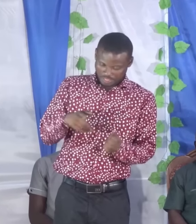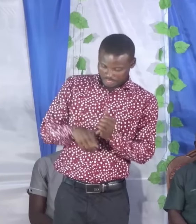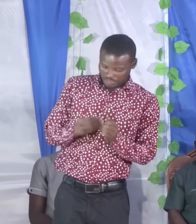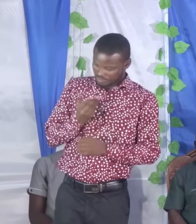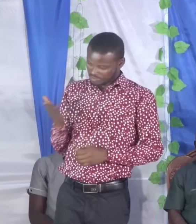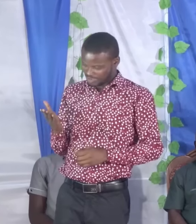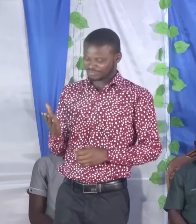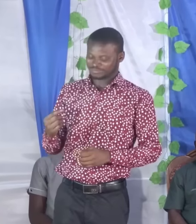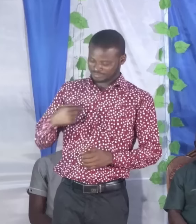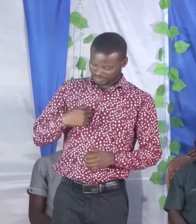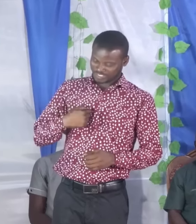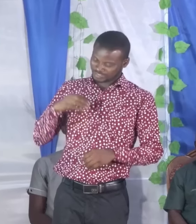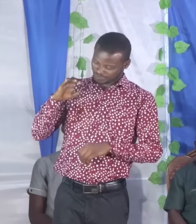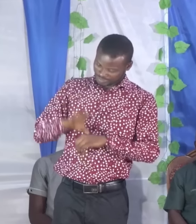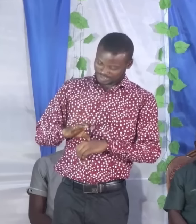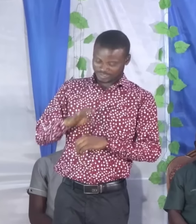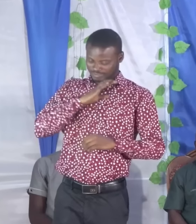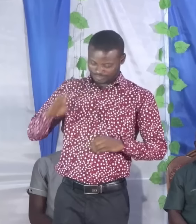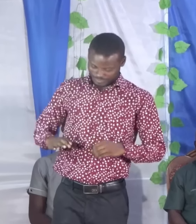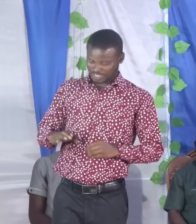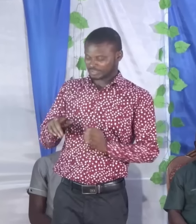Yama. Nippers was a Church of Christ.